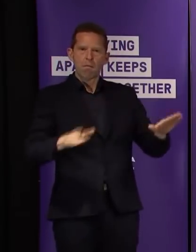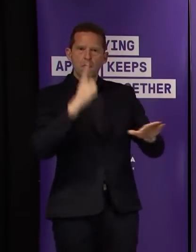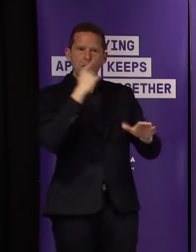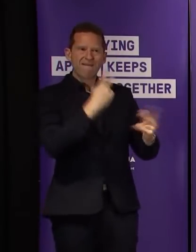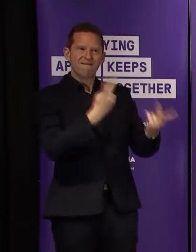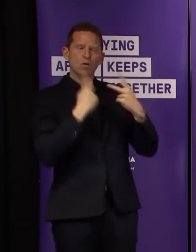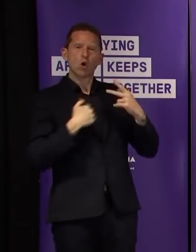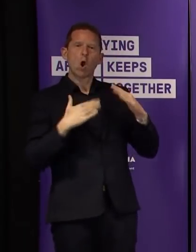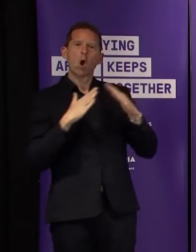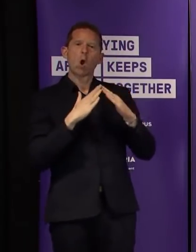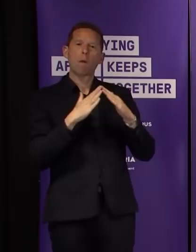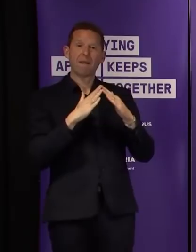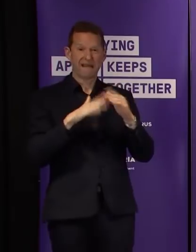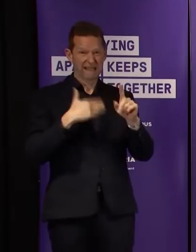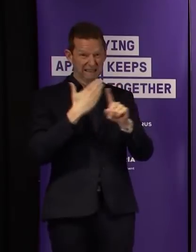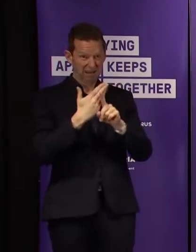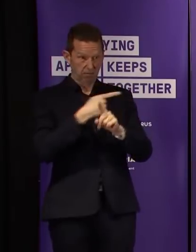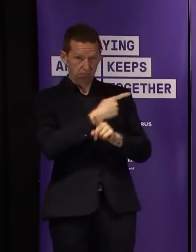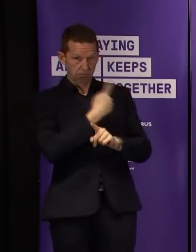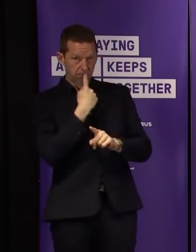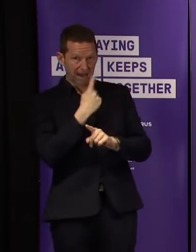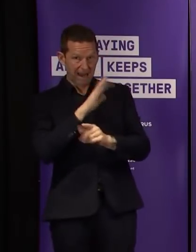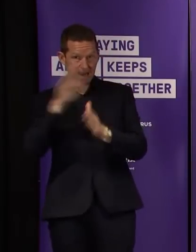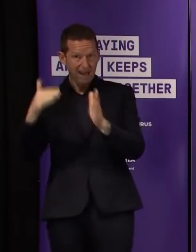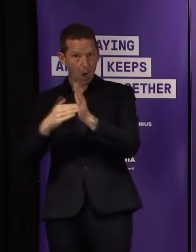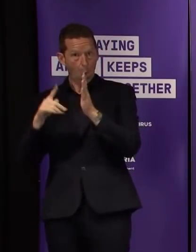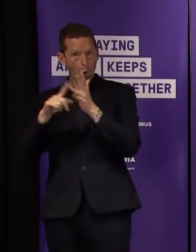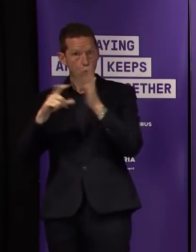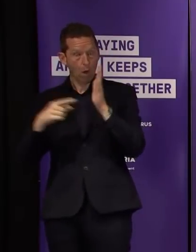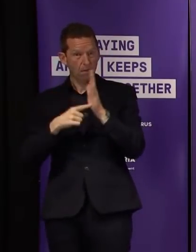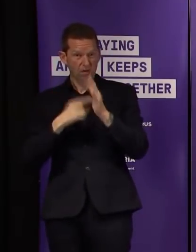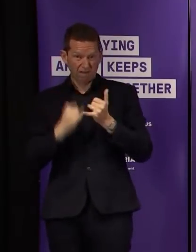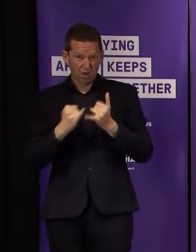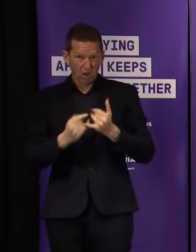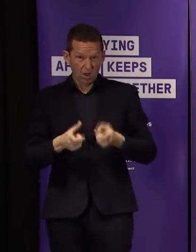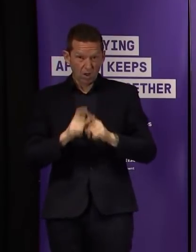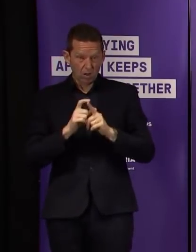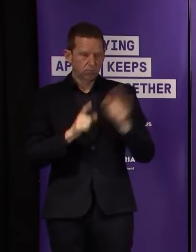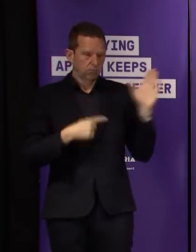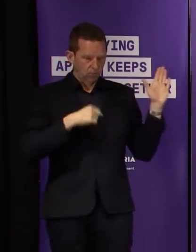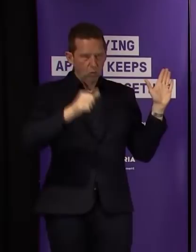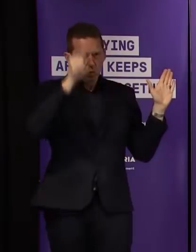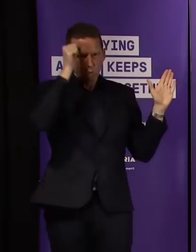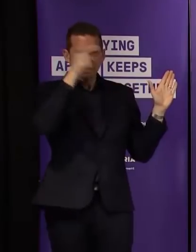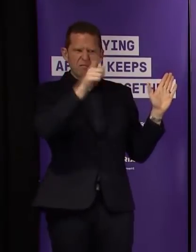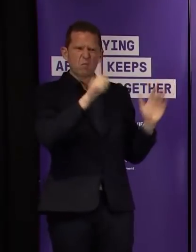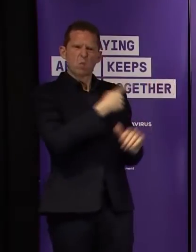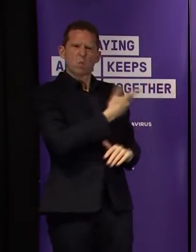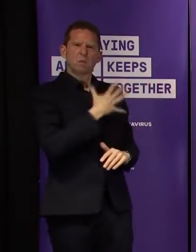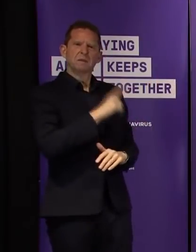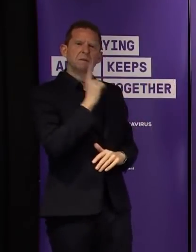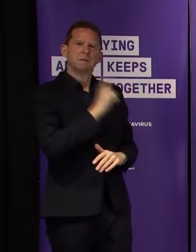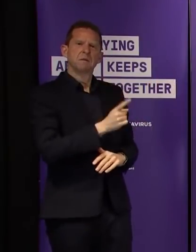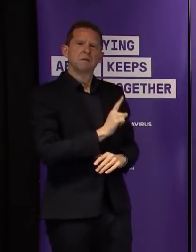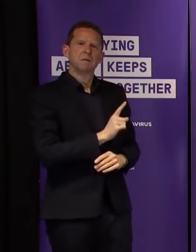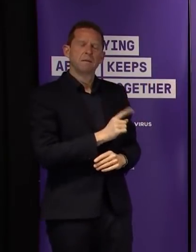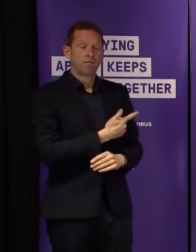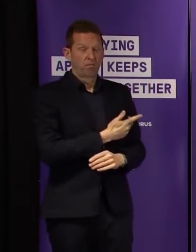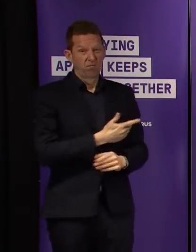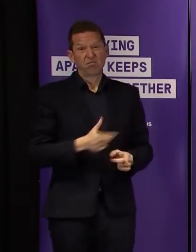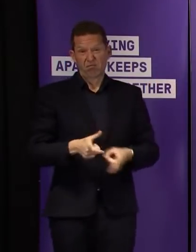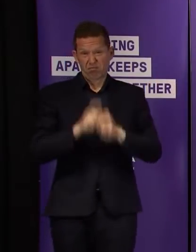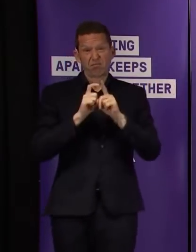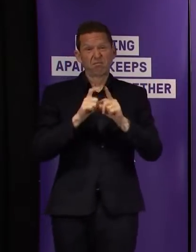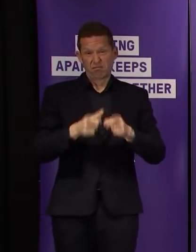the end of October. That is going to be very hard for lots it of is families. Incredibly challenging. What's your message on that front? It's incredibly challenging. The